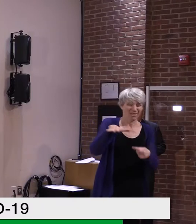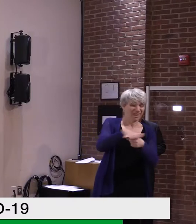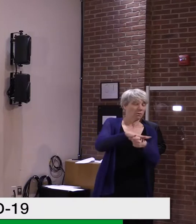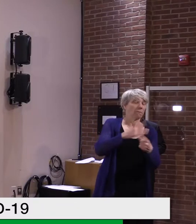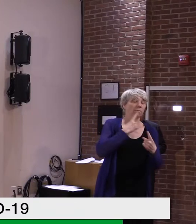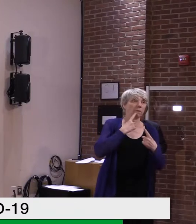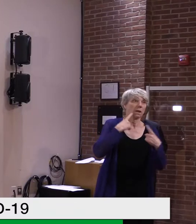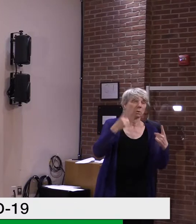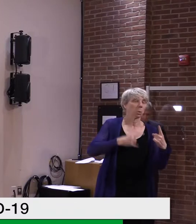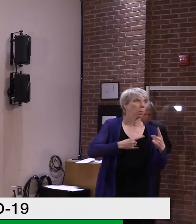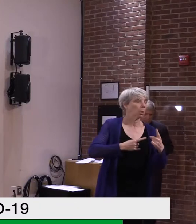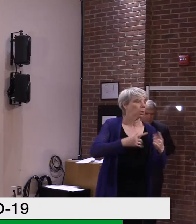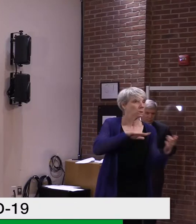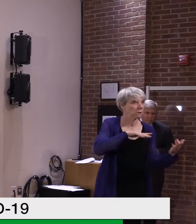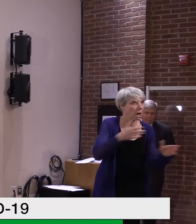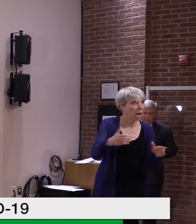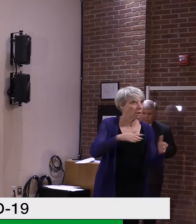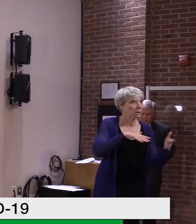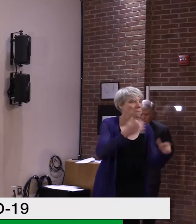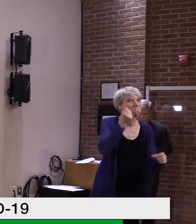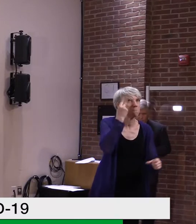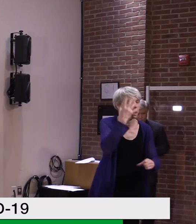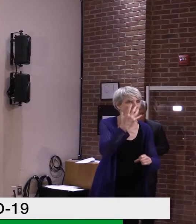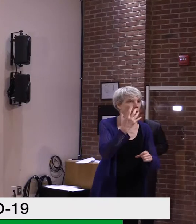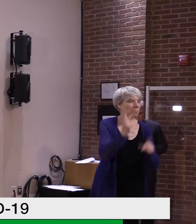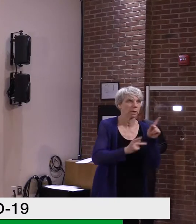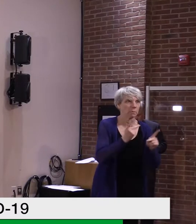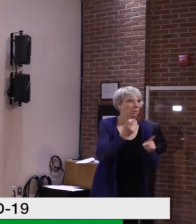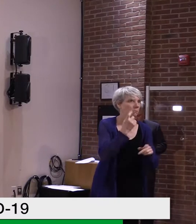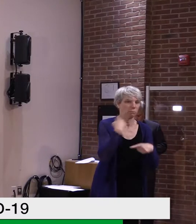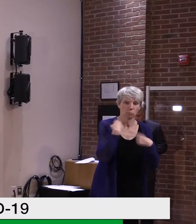been reported over the years there.